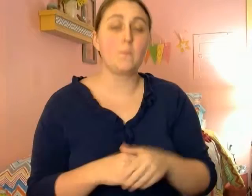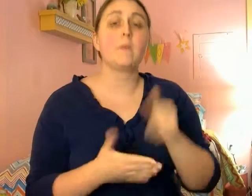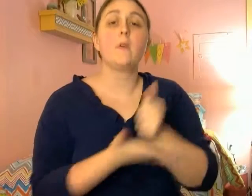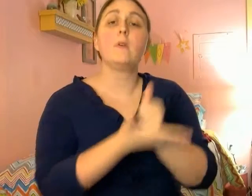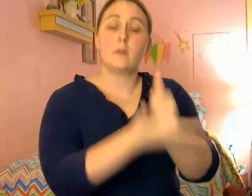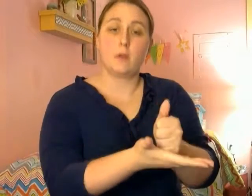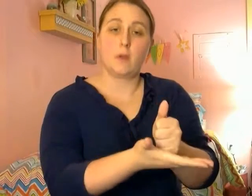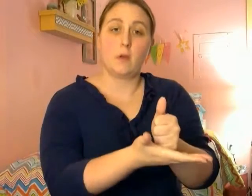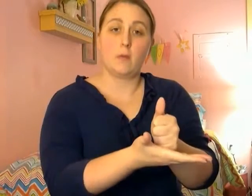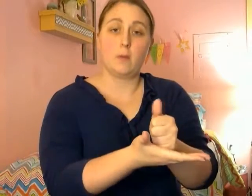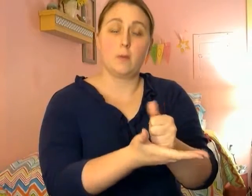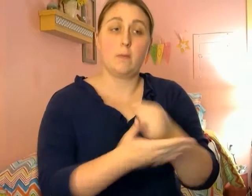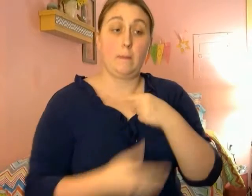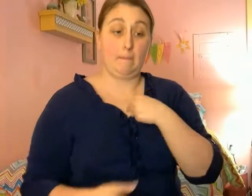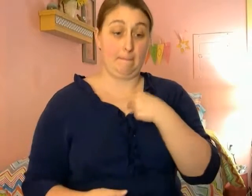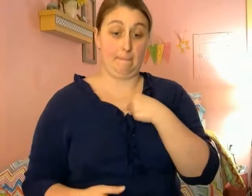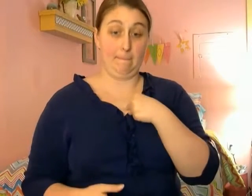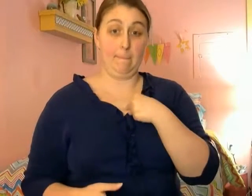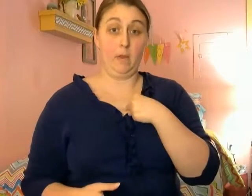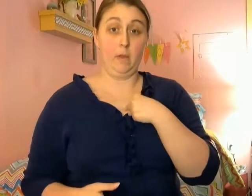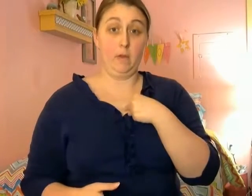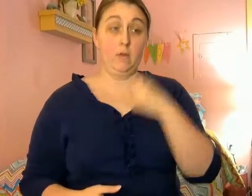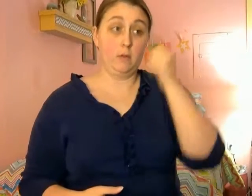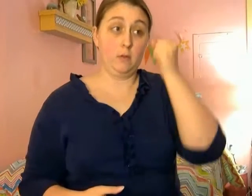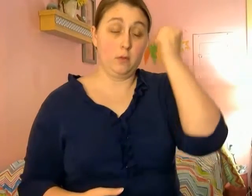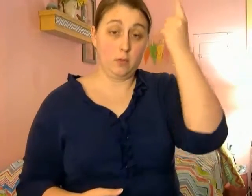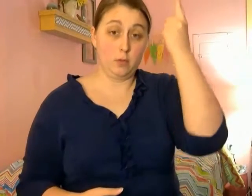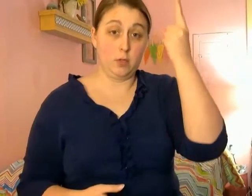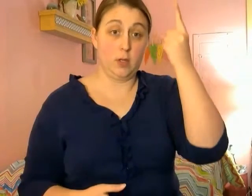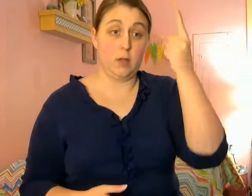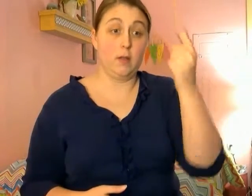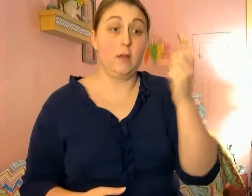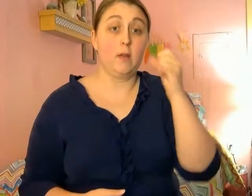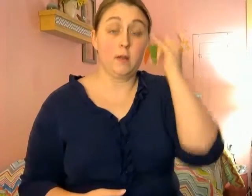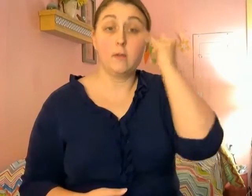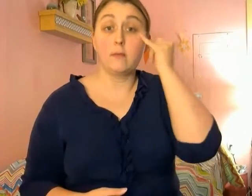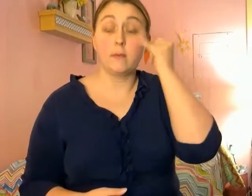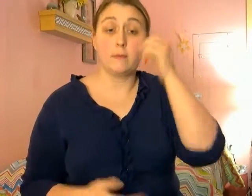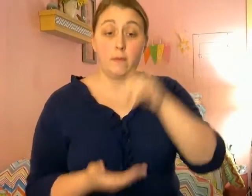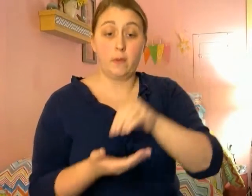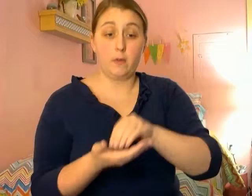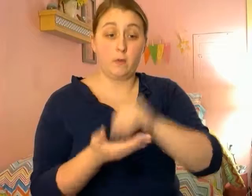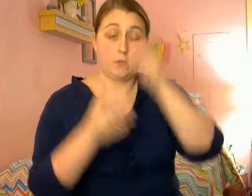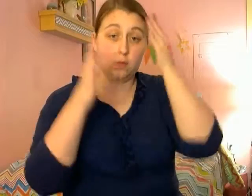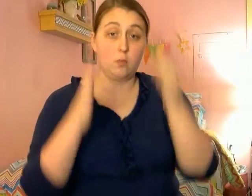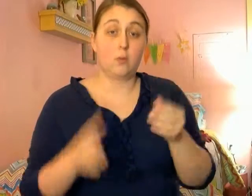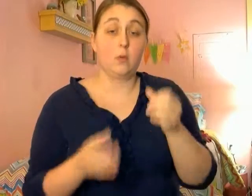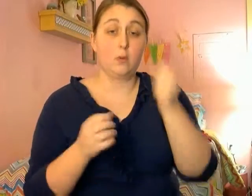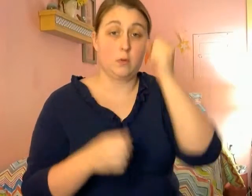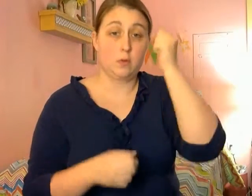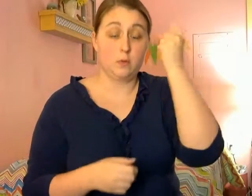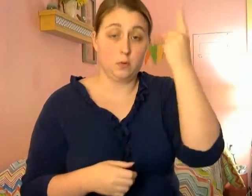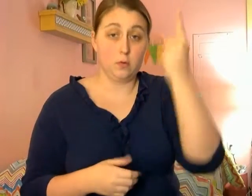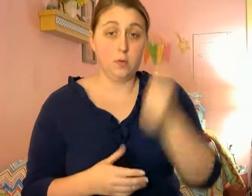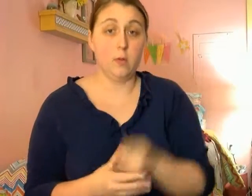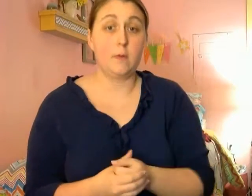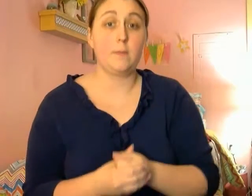student knowledge. And finally, of course, it's bringing student experience and knowledge of the world into the classroom and always using that